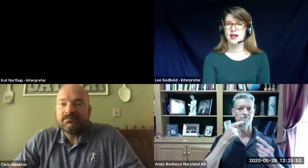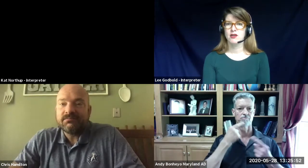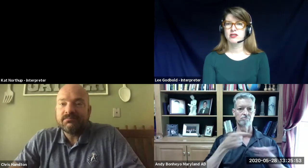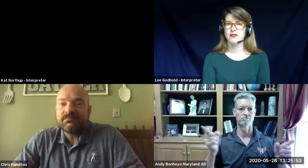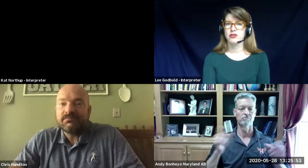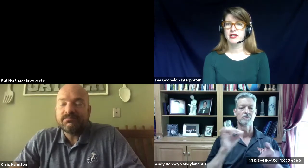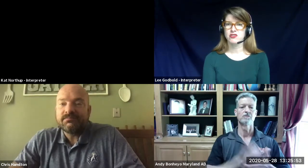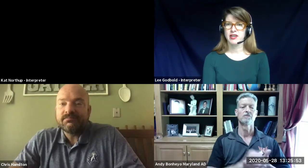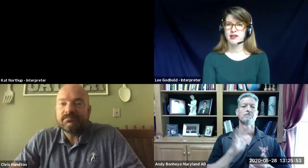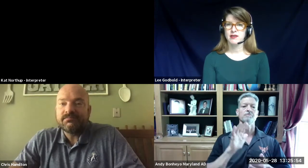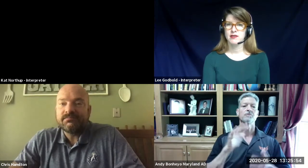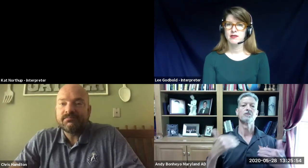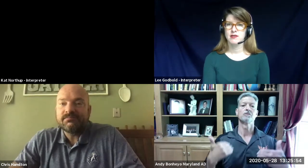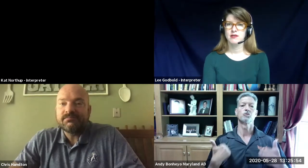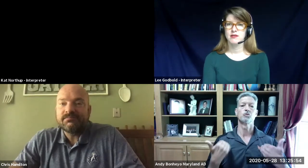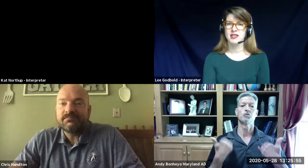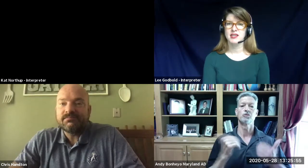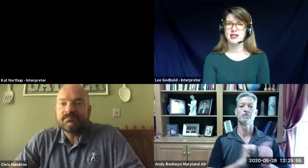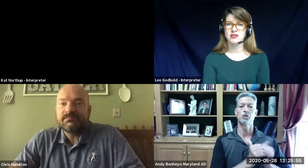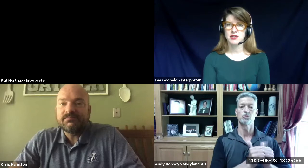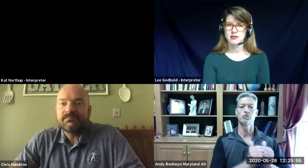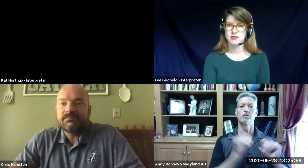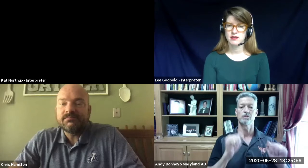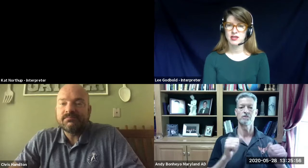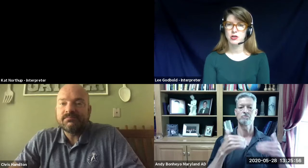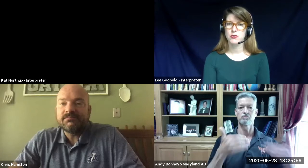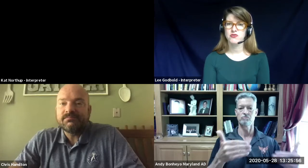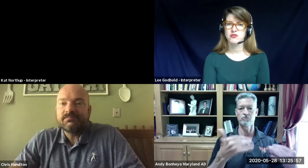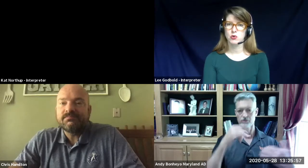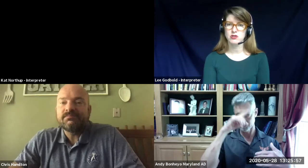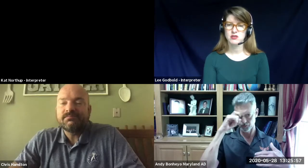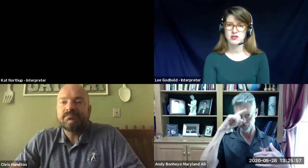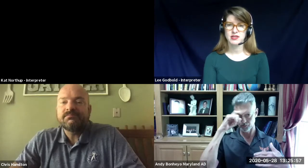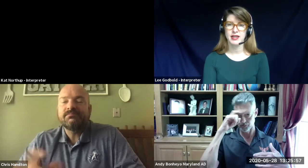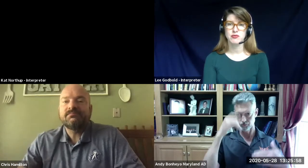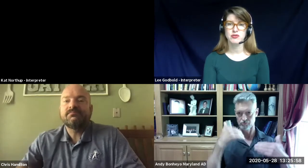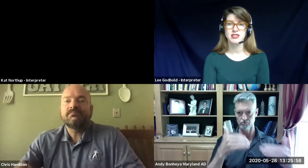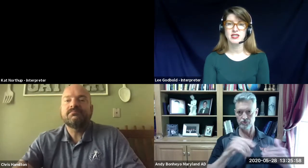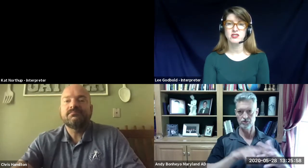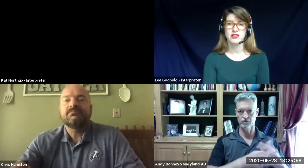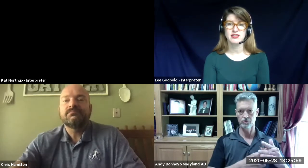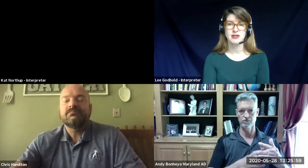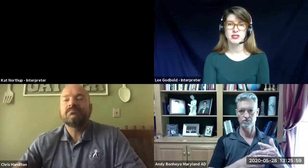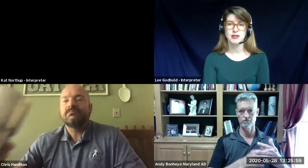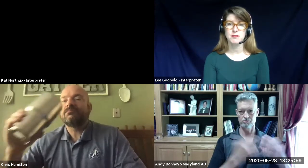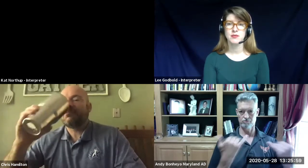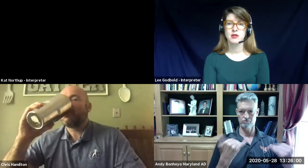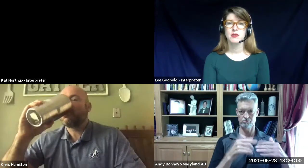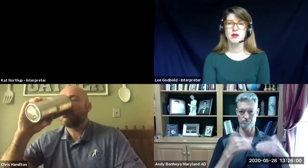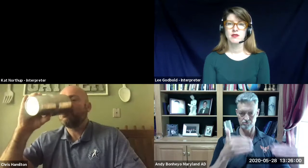Our governor yesterday made the announcement that youth sports can proceed during the summertime, that